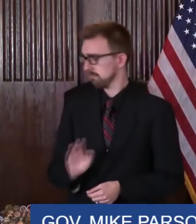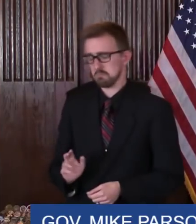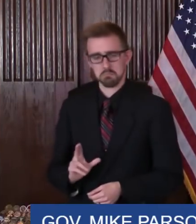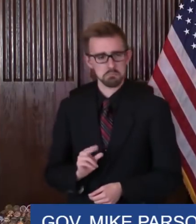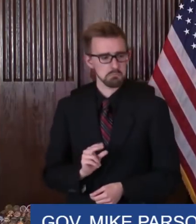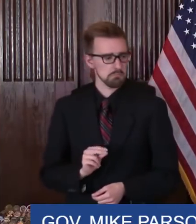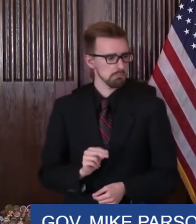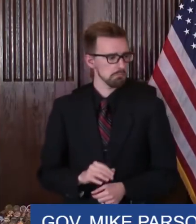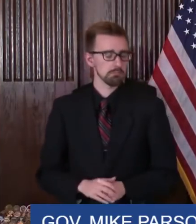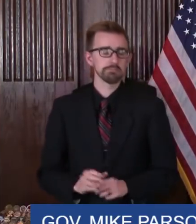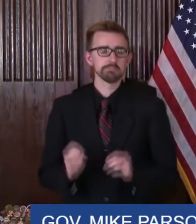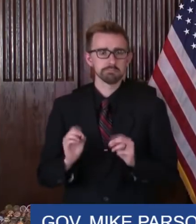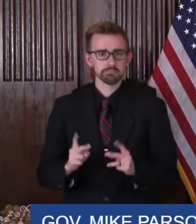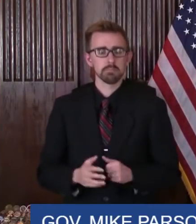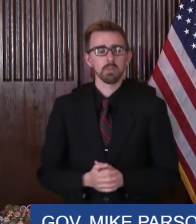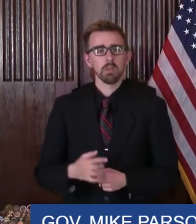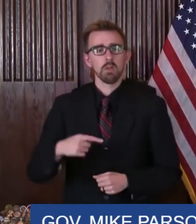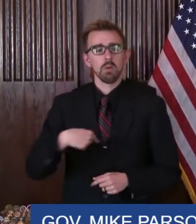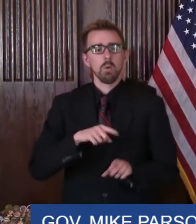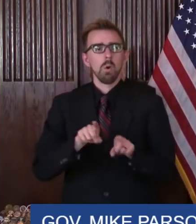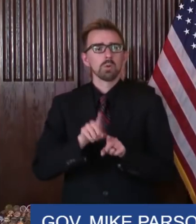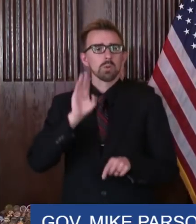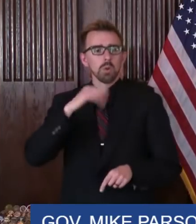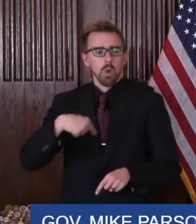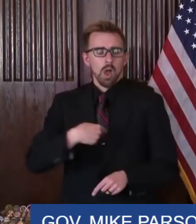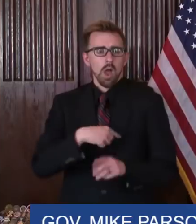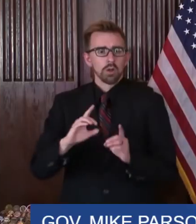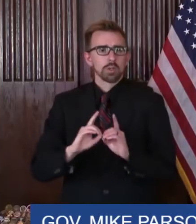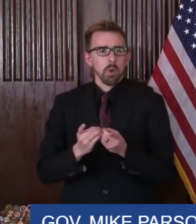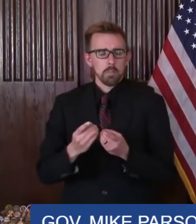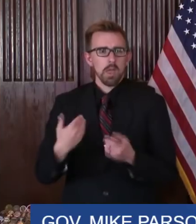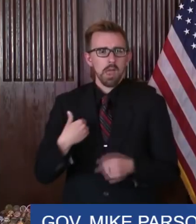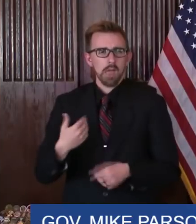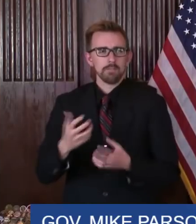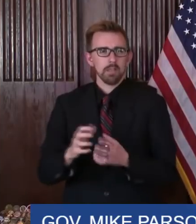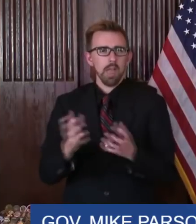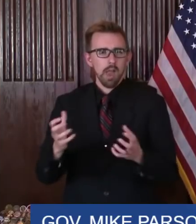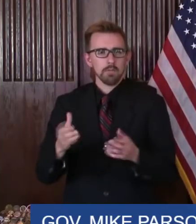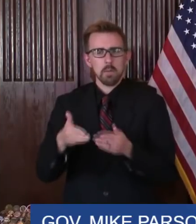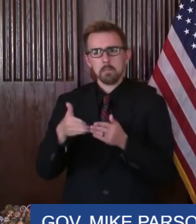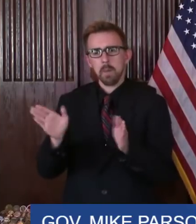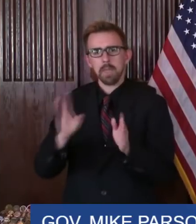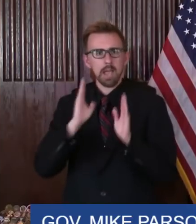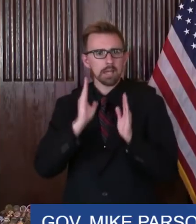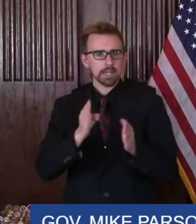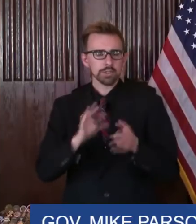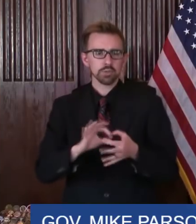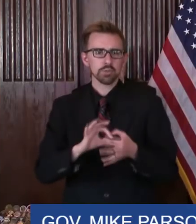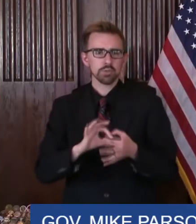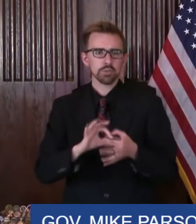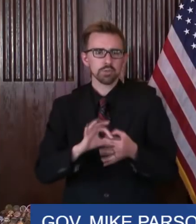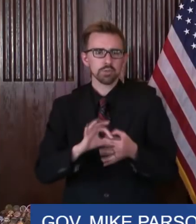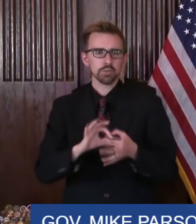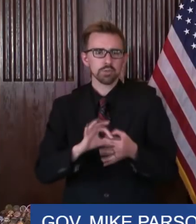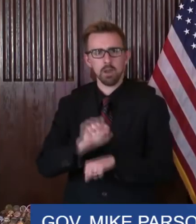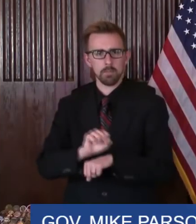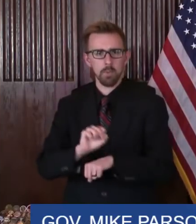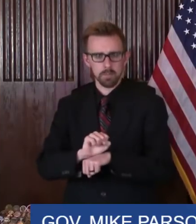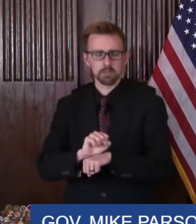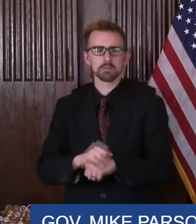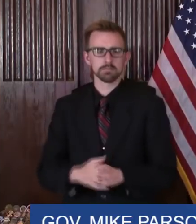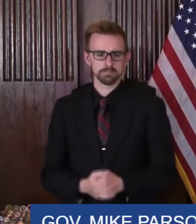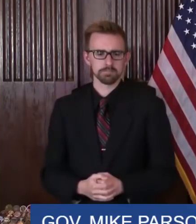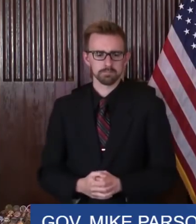Okay. In addition, we know at our department there's been a lot of public attention related to unemployment and